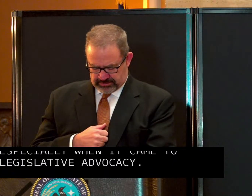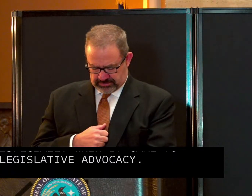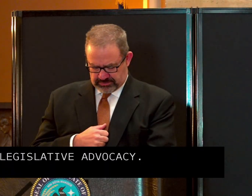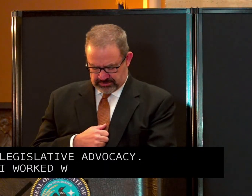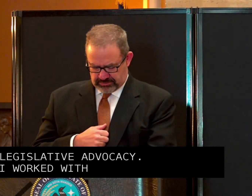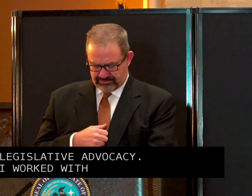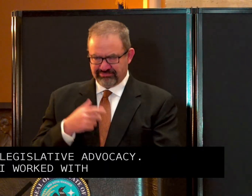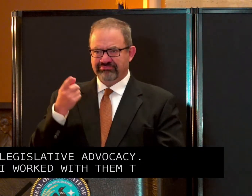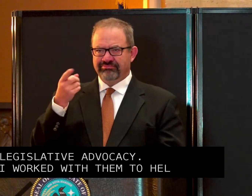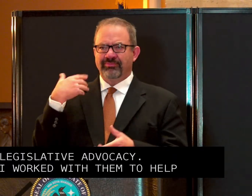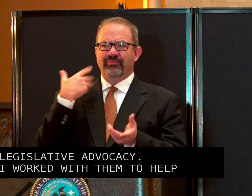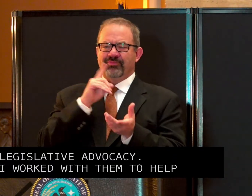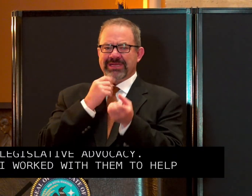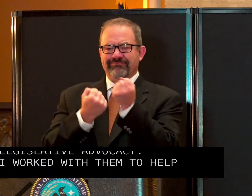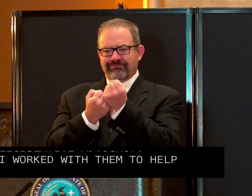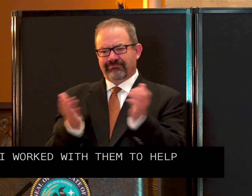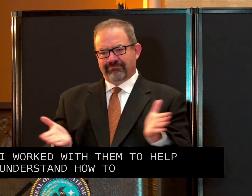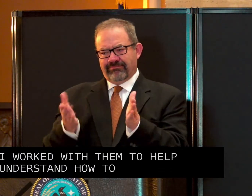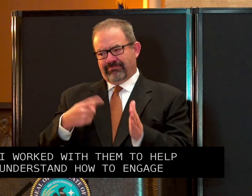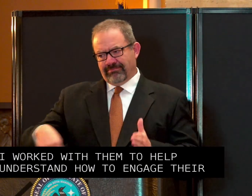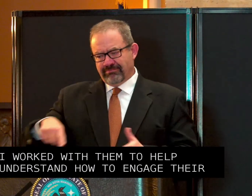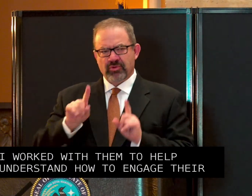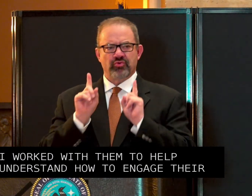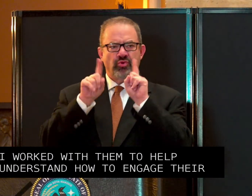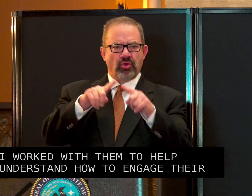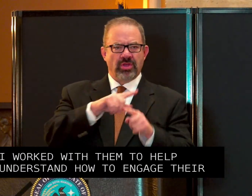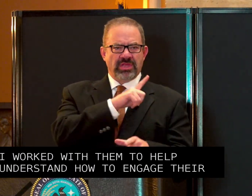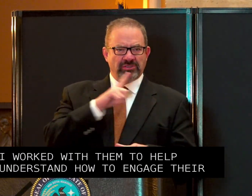to engage their legislators.